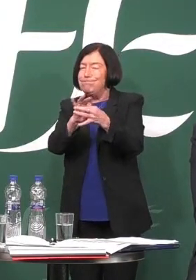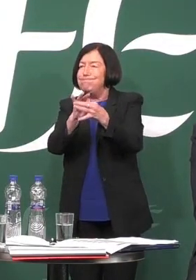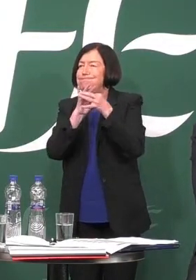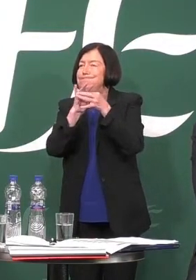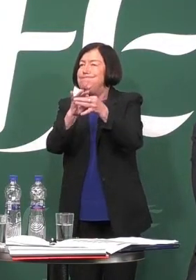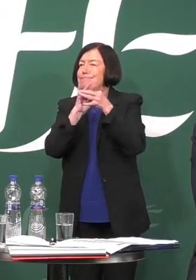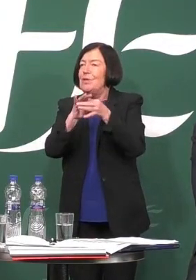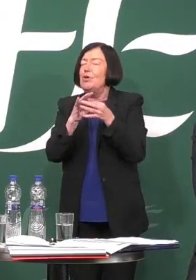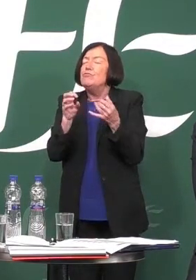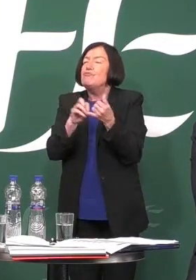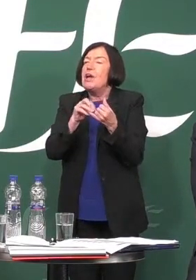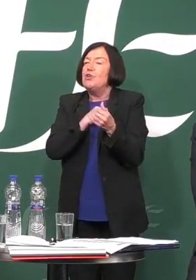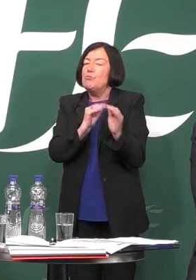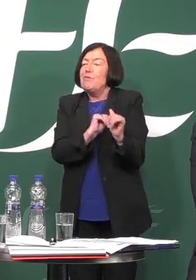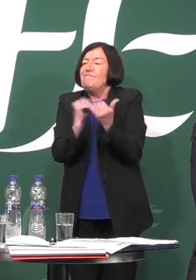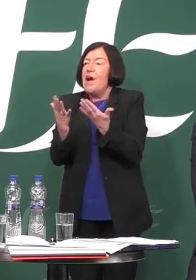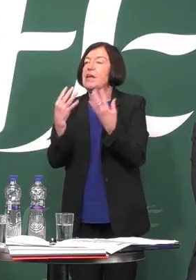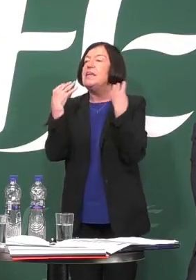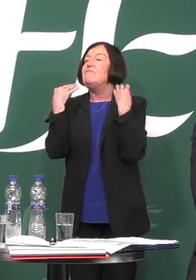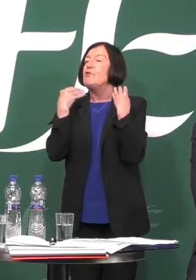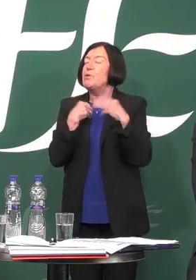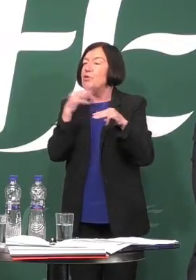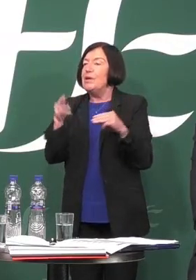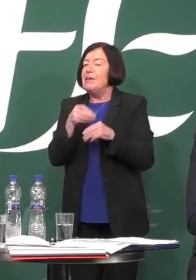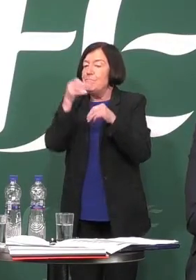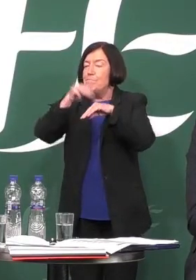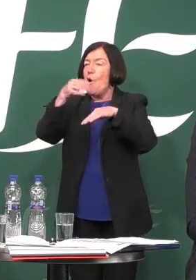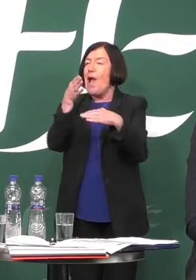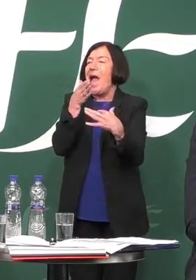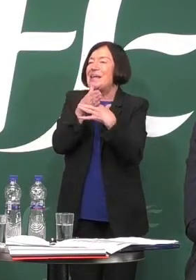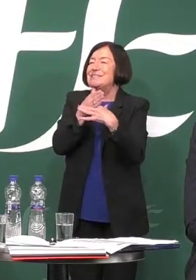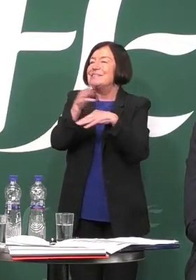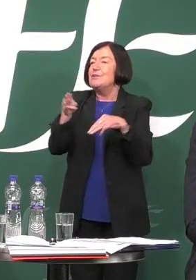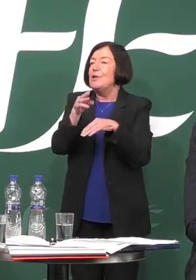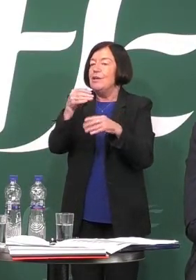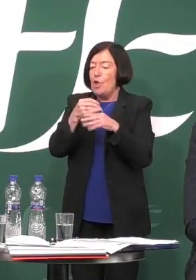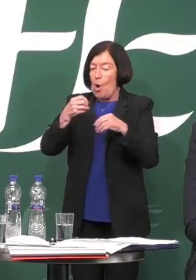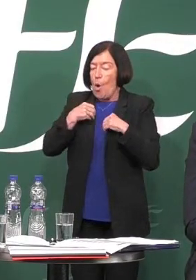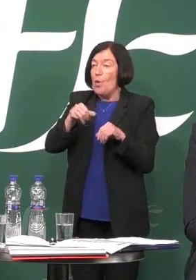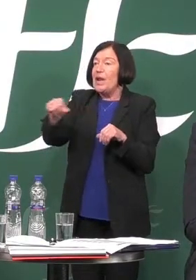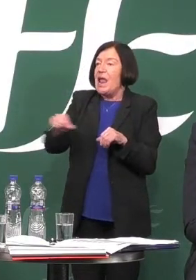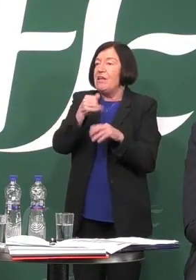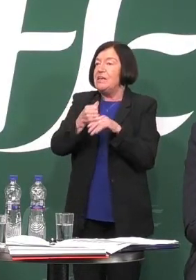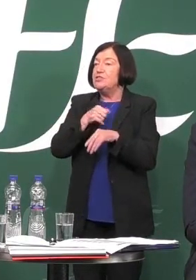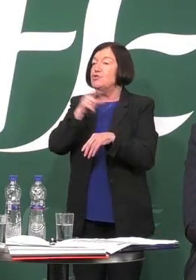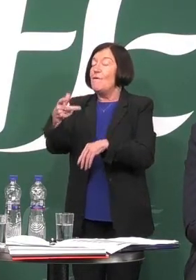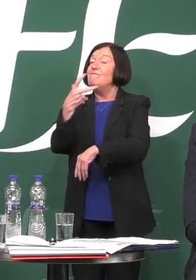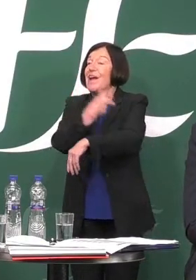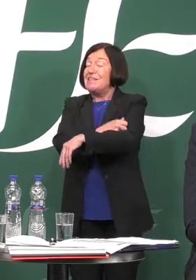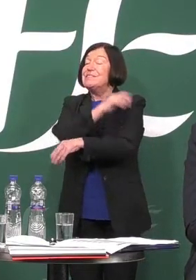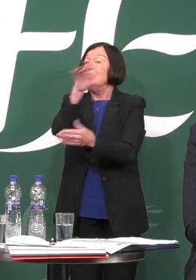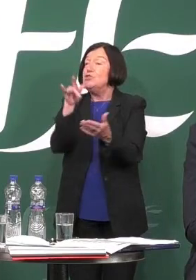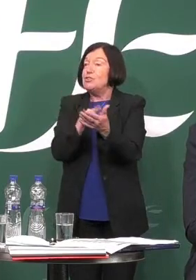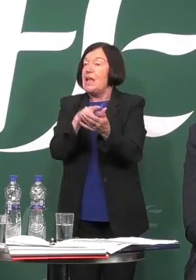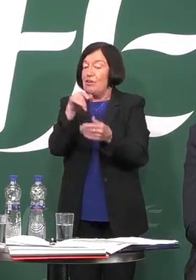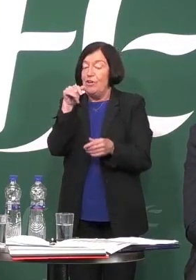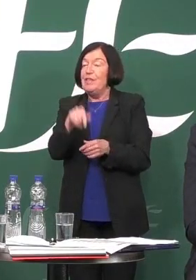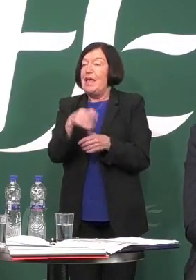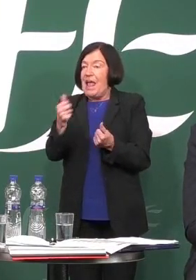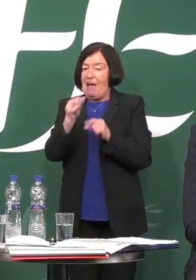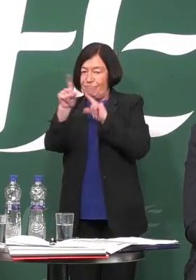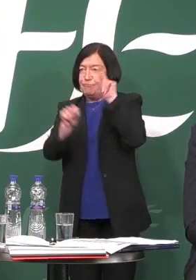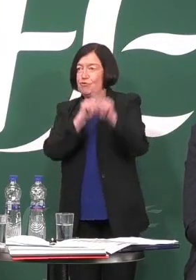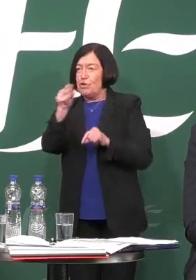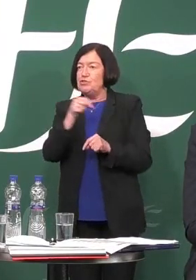try and, I suppose, provide information to people and give more access to people, maybe locally, into vaccine centres so that they could have the option